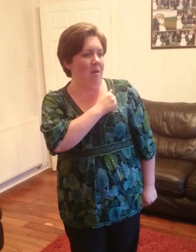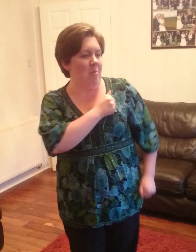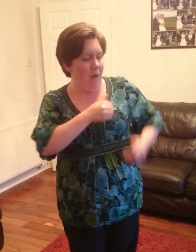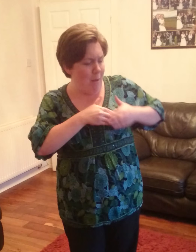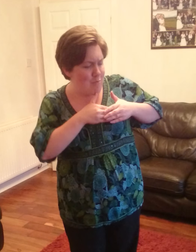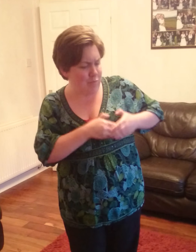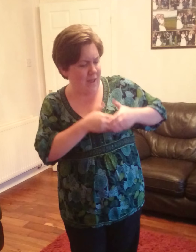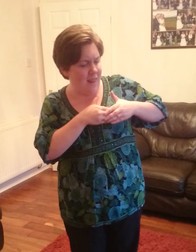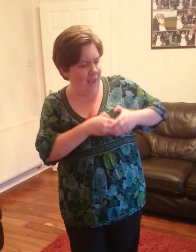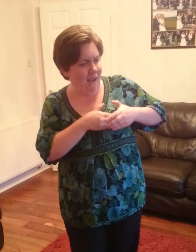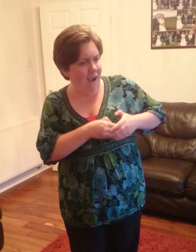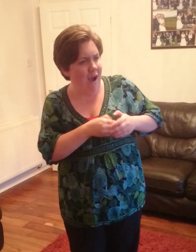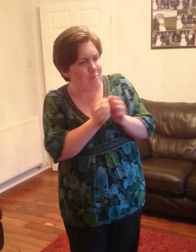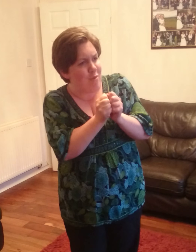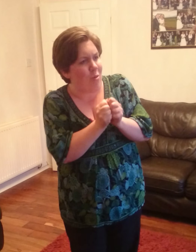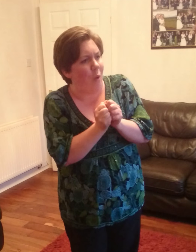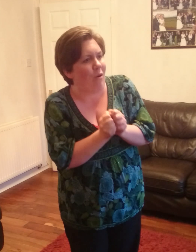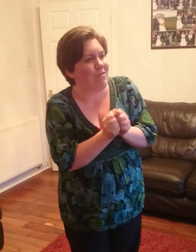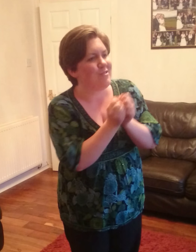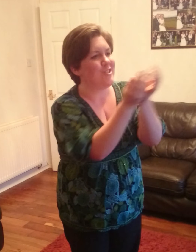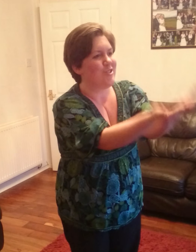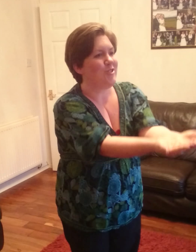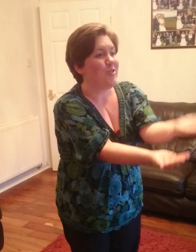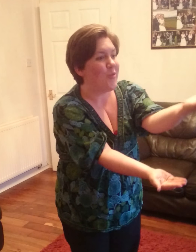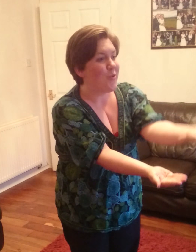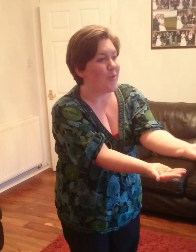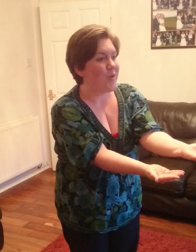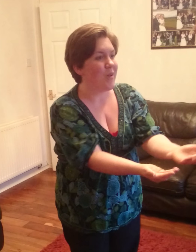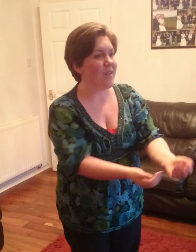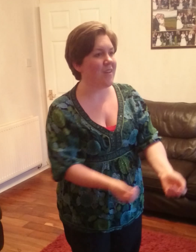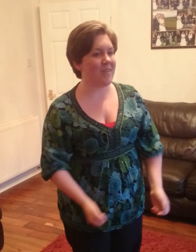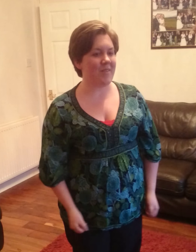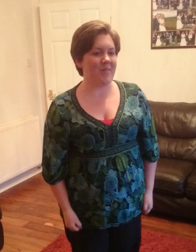My beating heart belongs to you